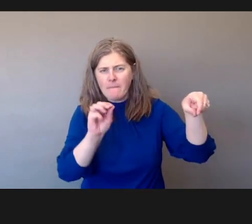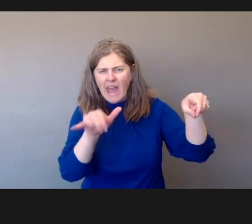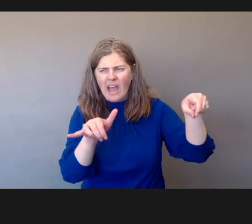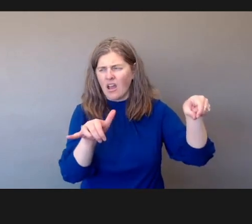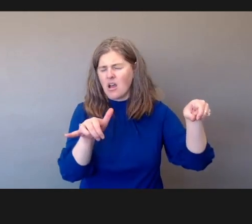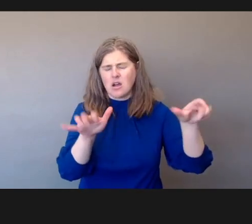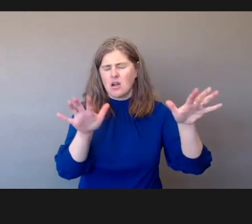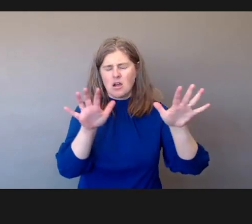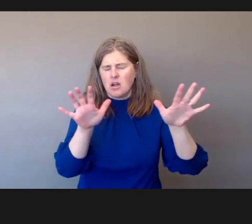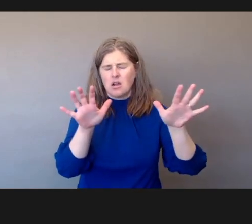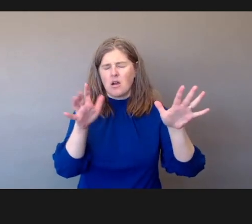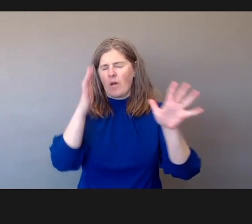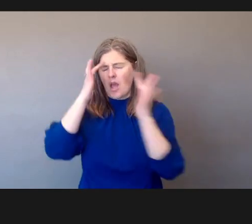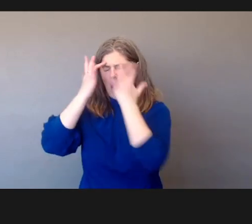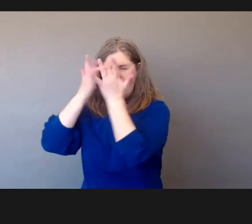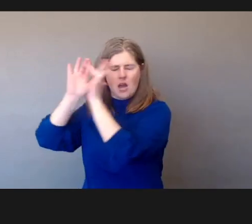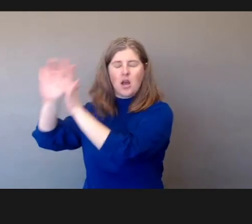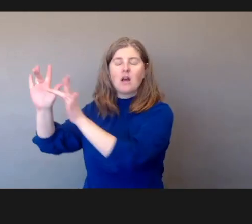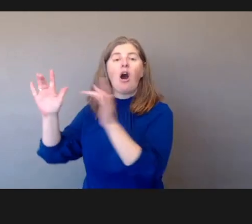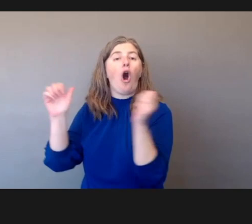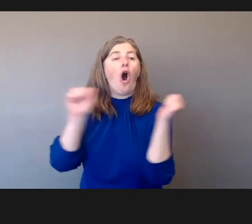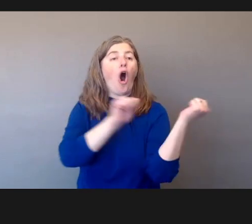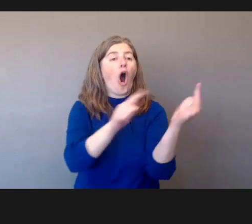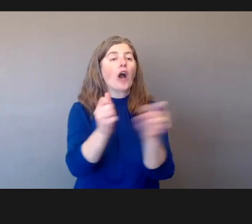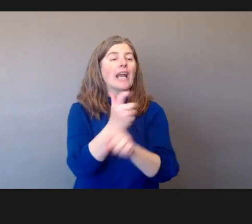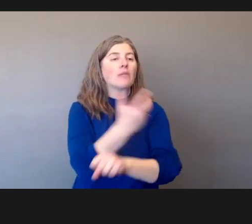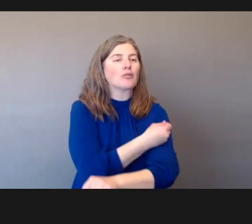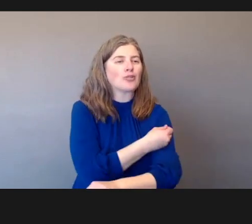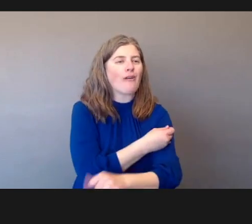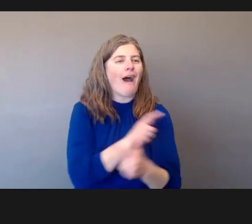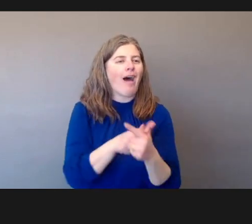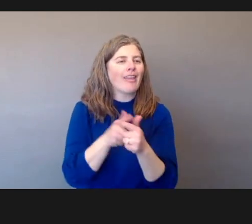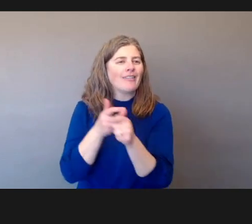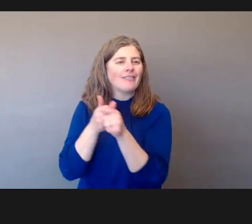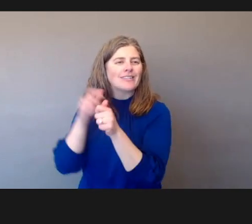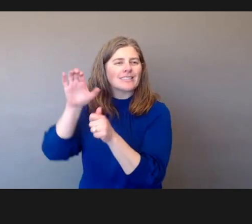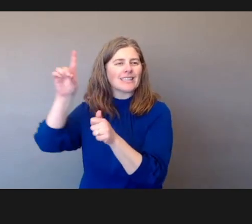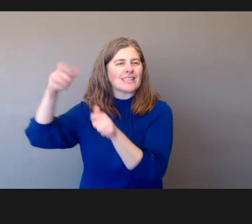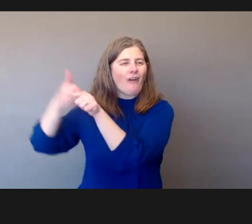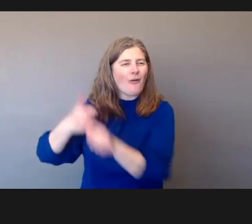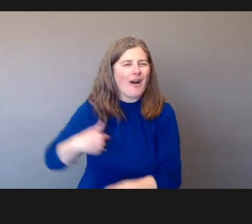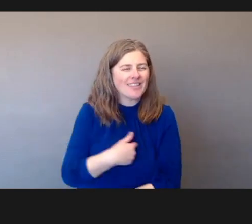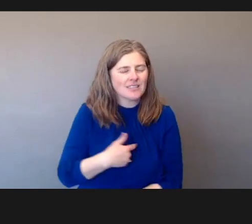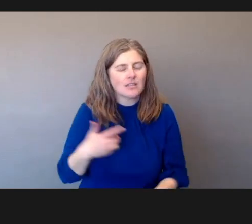And we just said, everyone get a booster. And then the CDC said that as well. So I